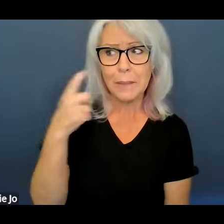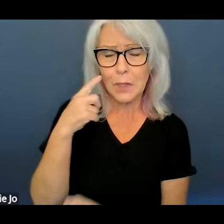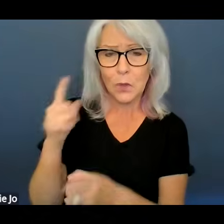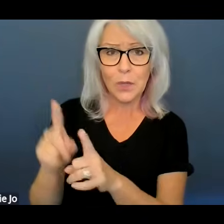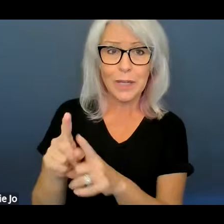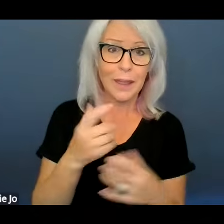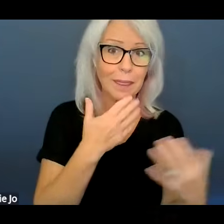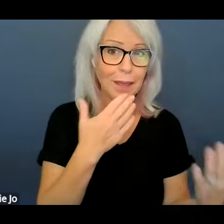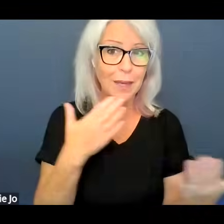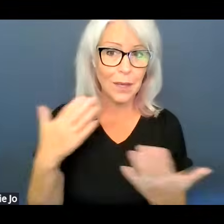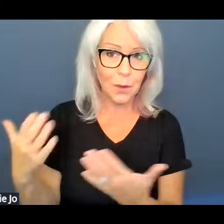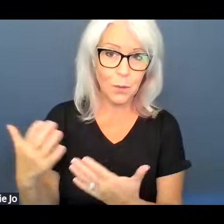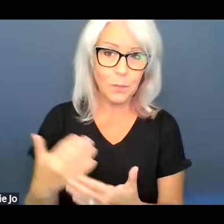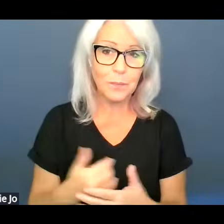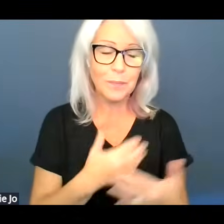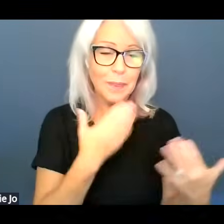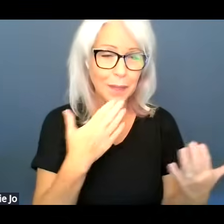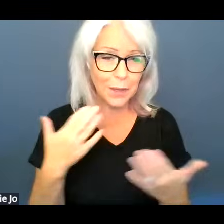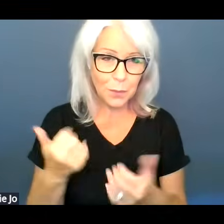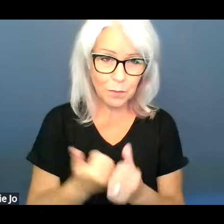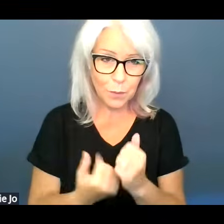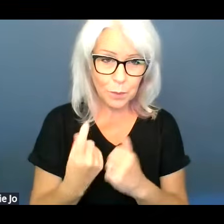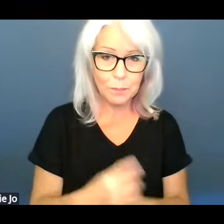Thank you. Thank you. Thanks so much. you.